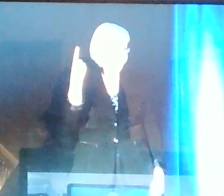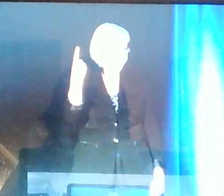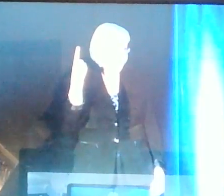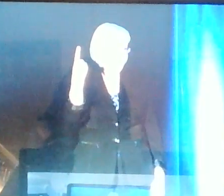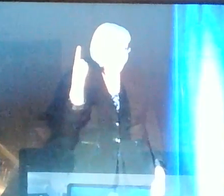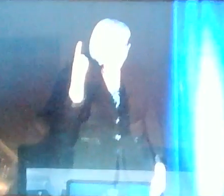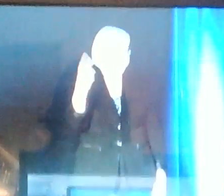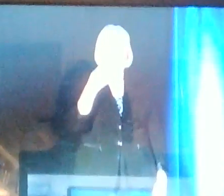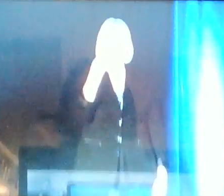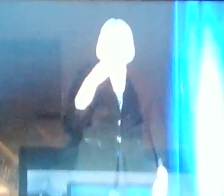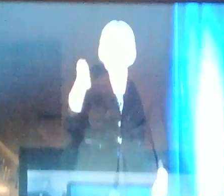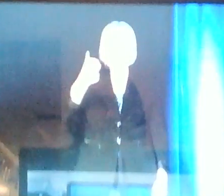1.